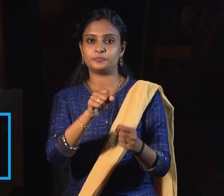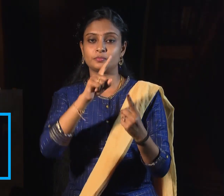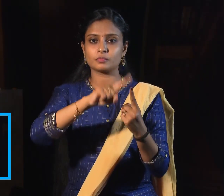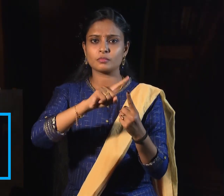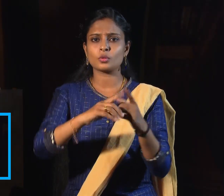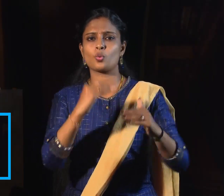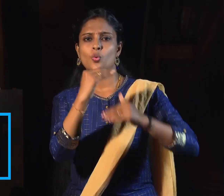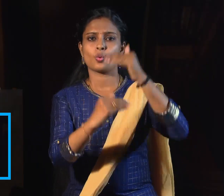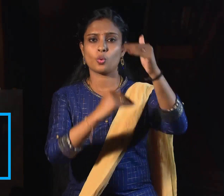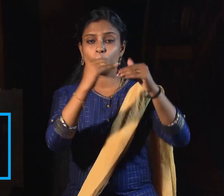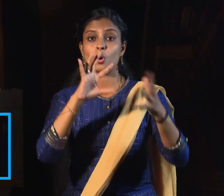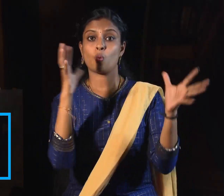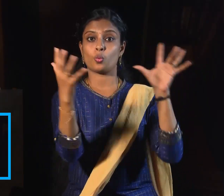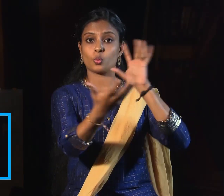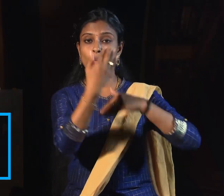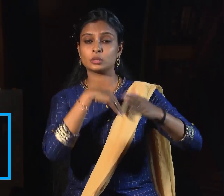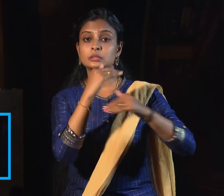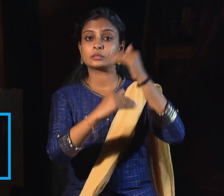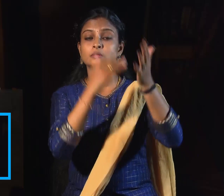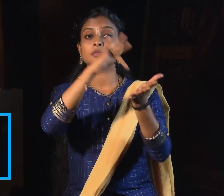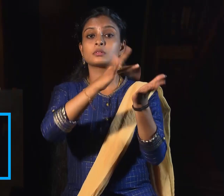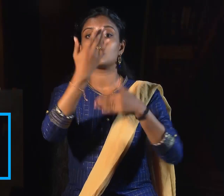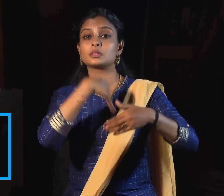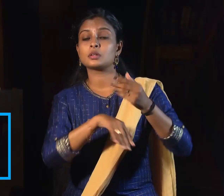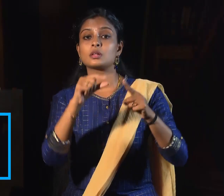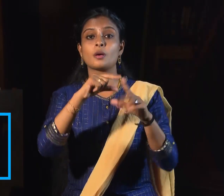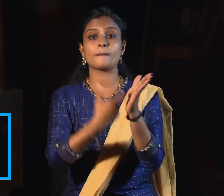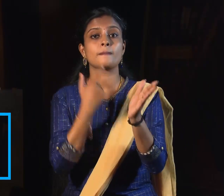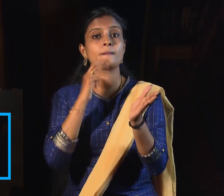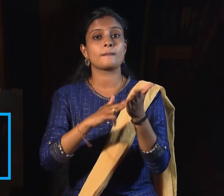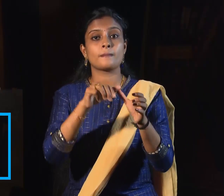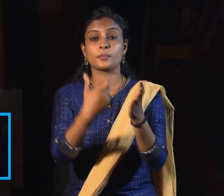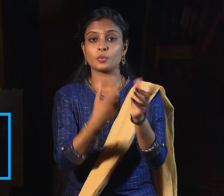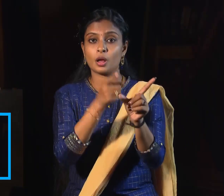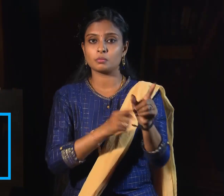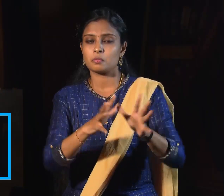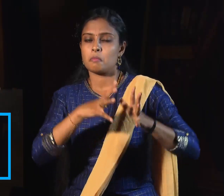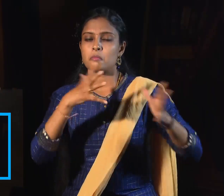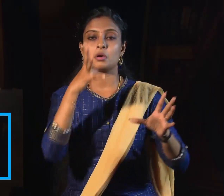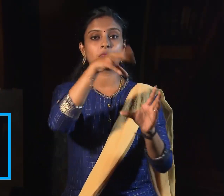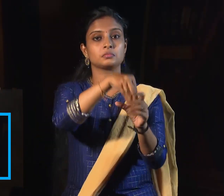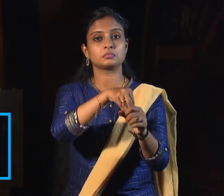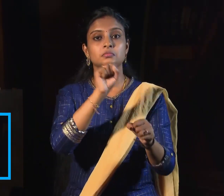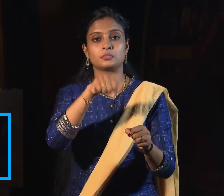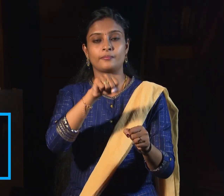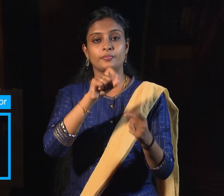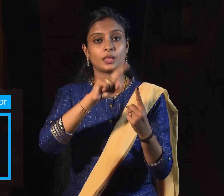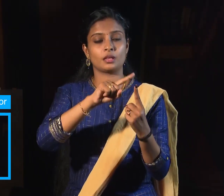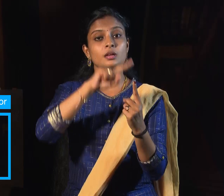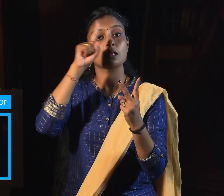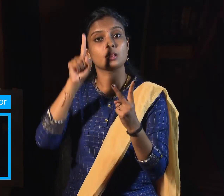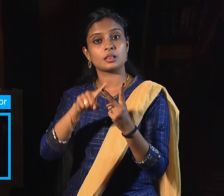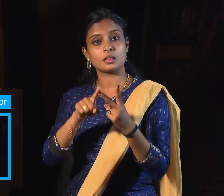developing areas of the world, the primary sector takes up a sizable portion of the overall economy. Secondary